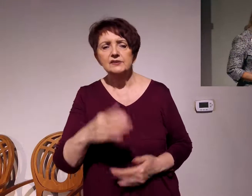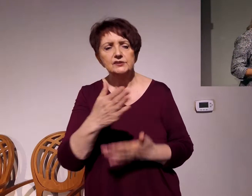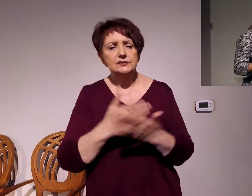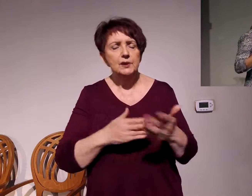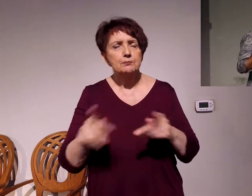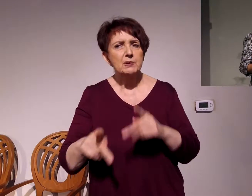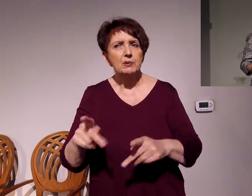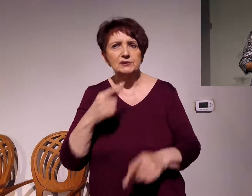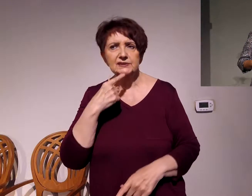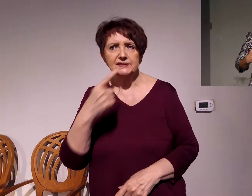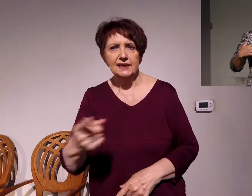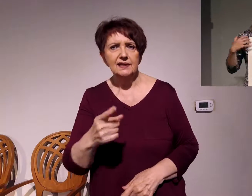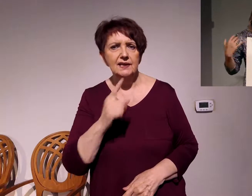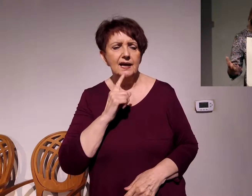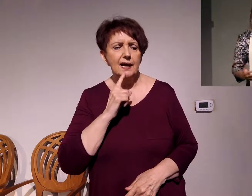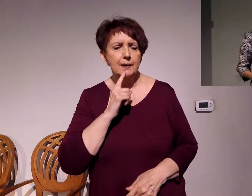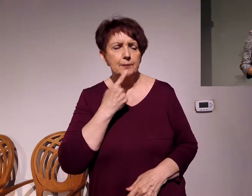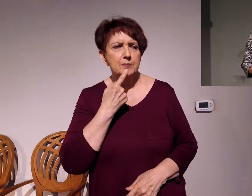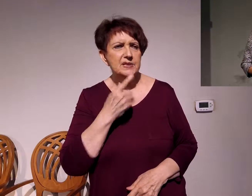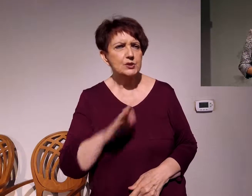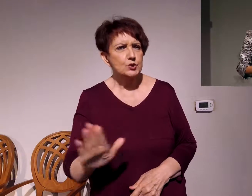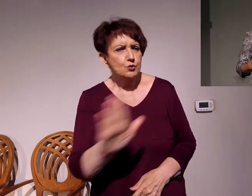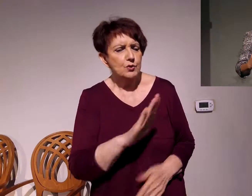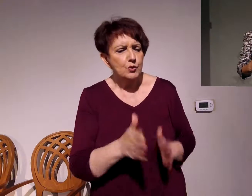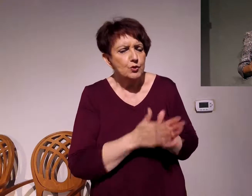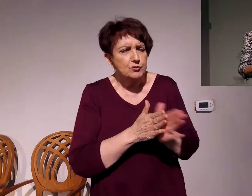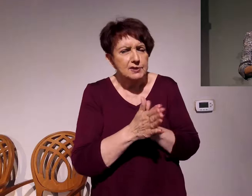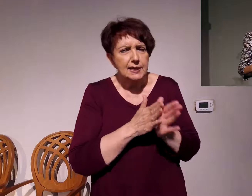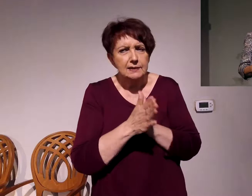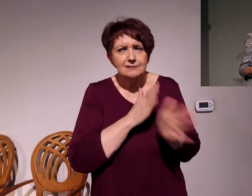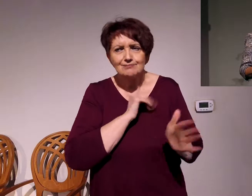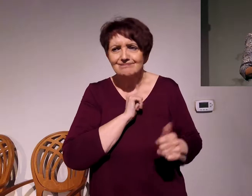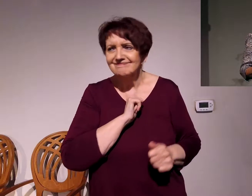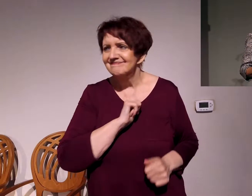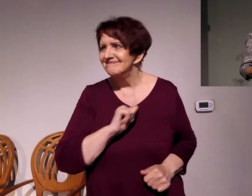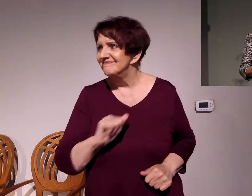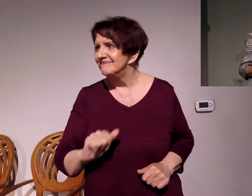that some people said, "I'd missed your enthusiasm."